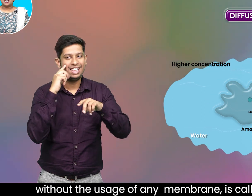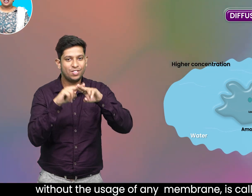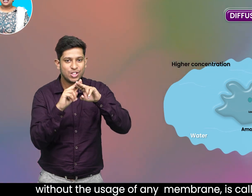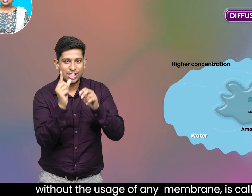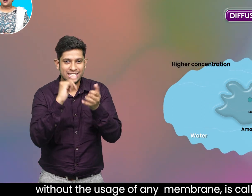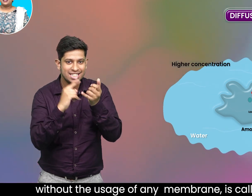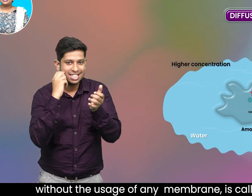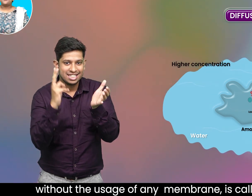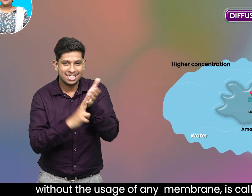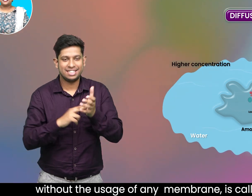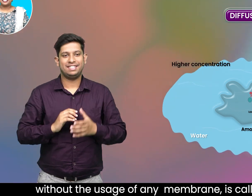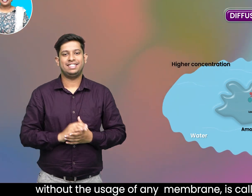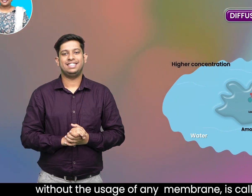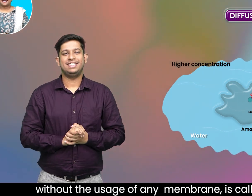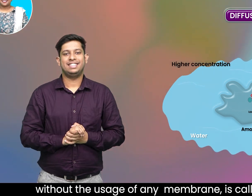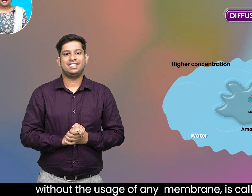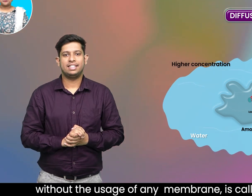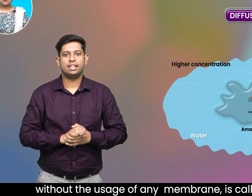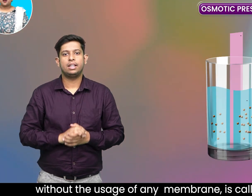membrane is called diffusion.